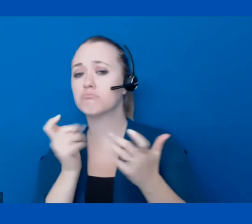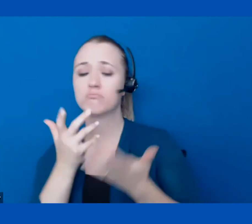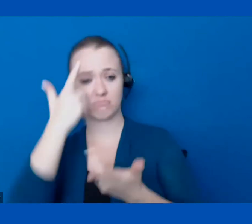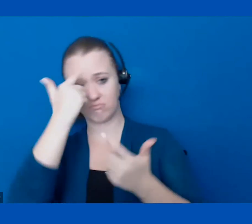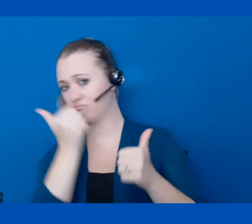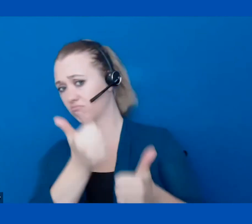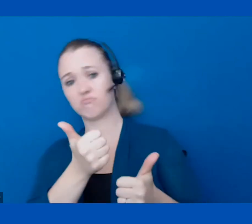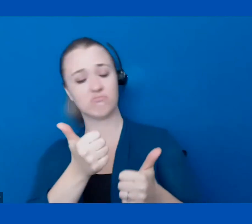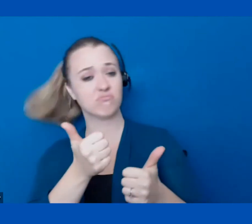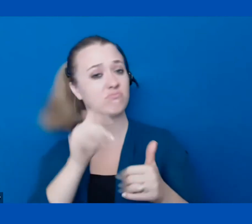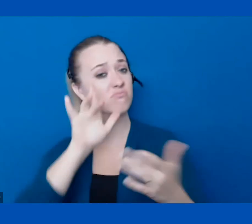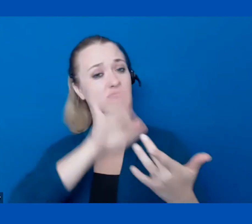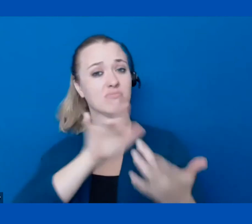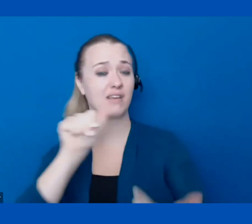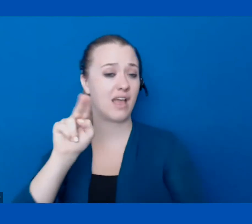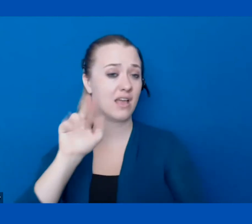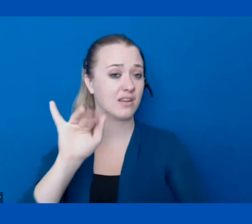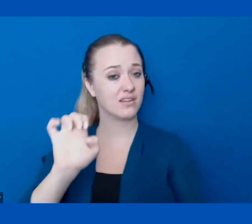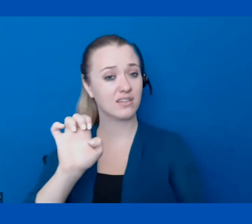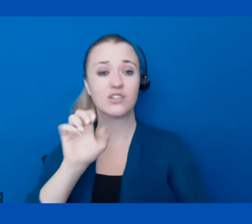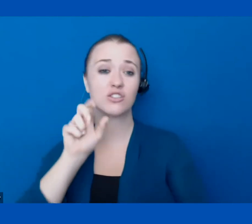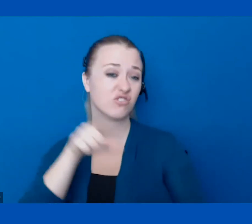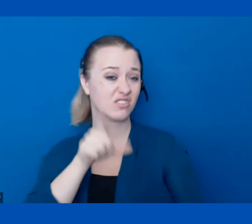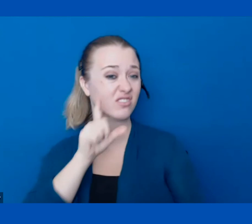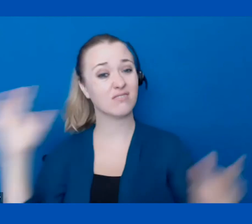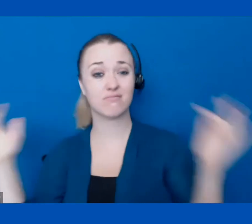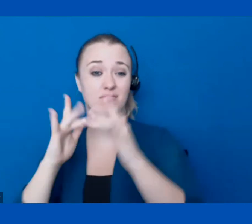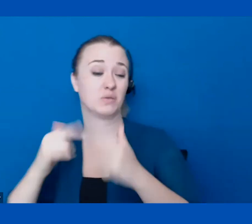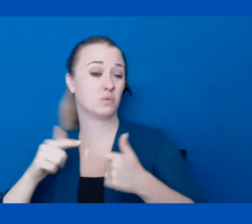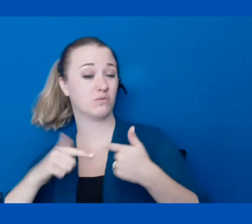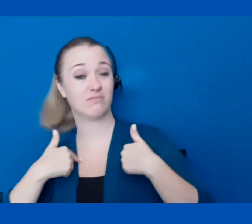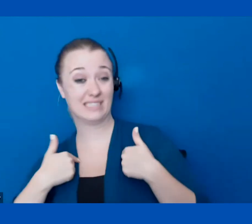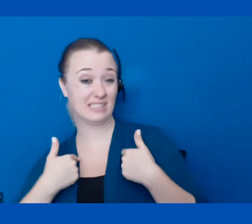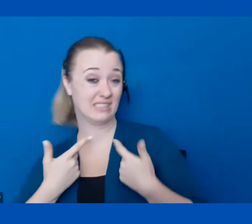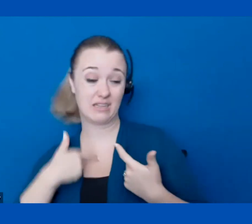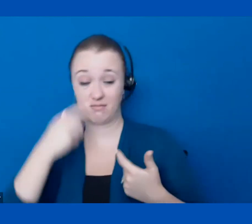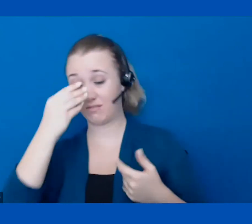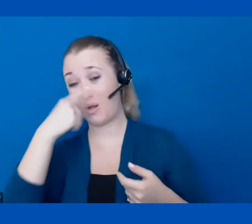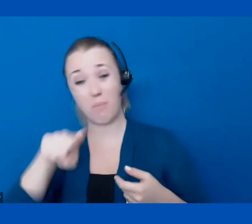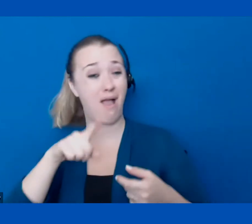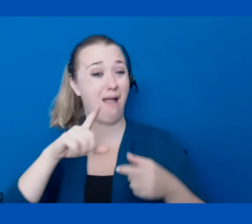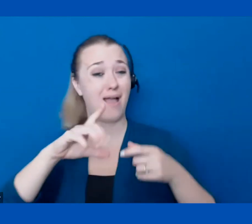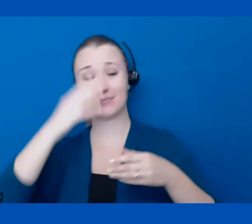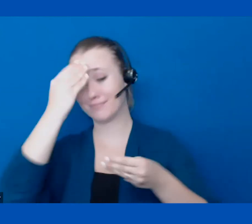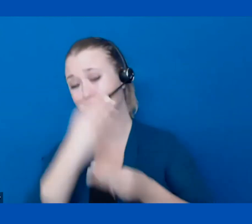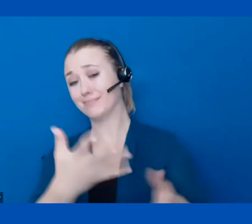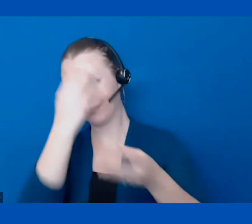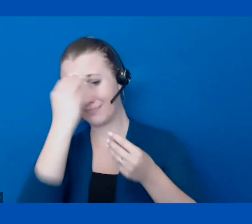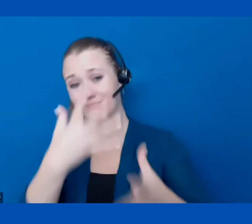to Annie, and then she can reach out to me and you can pass on my information. I don't mind. I've loved sharing knowledge. I think knowledge is power.